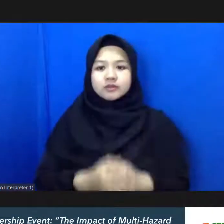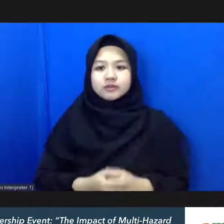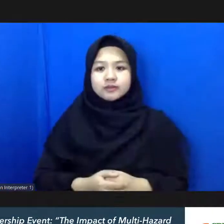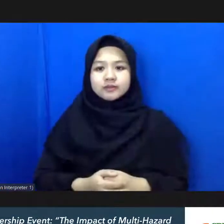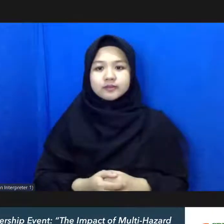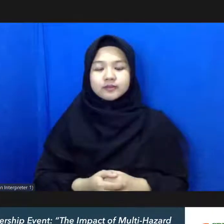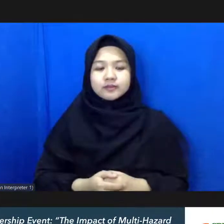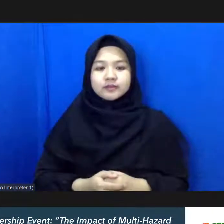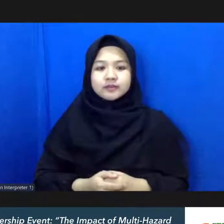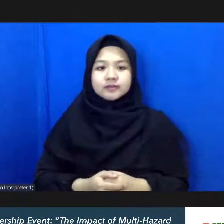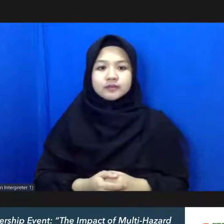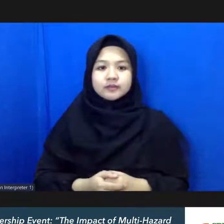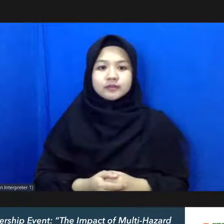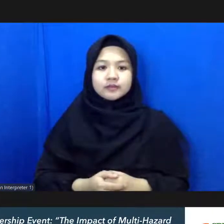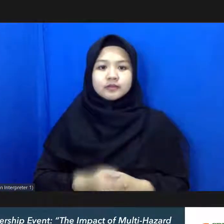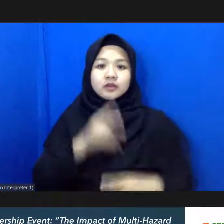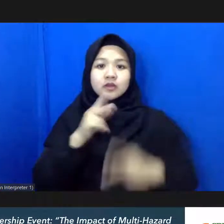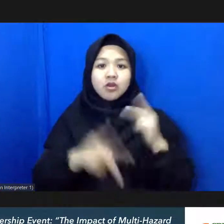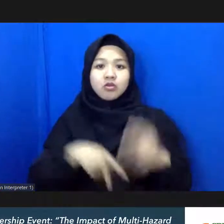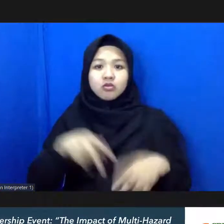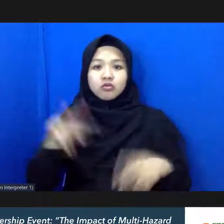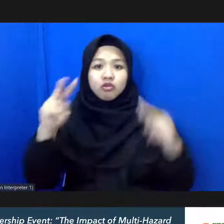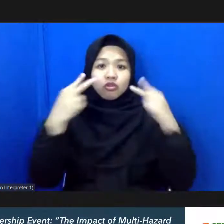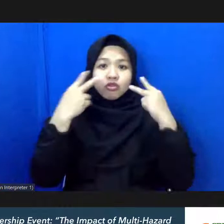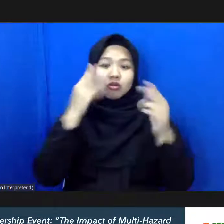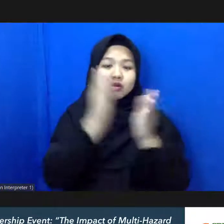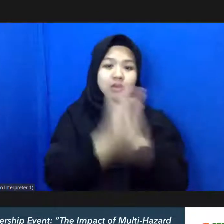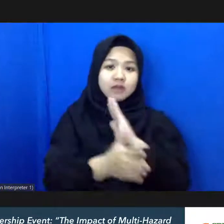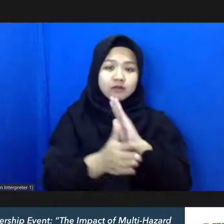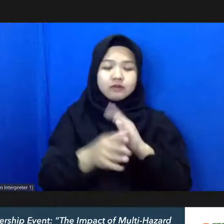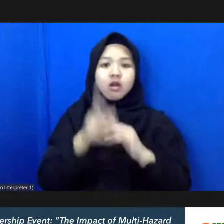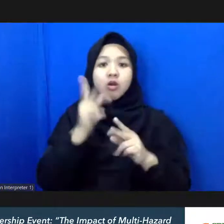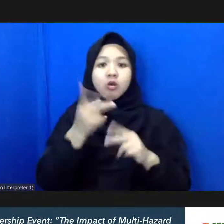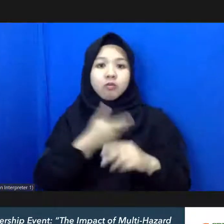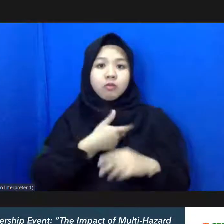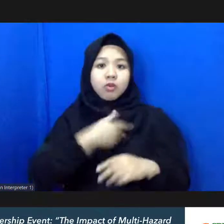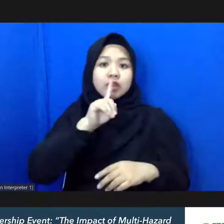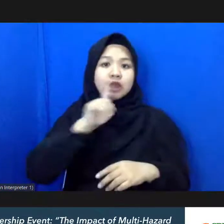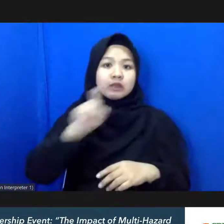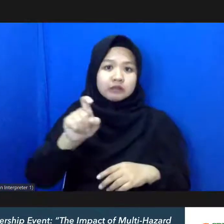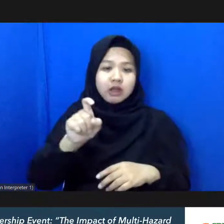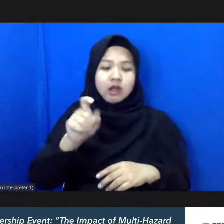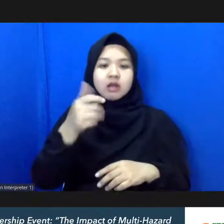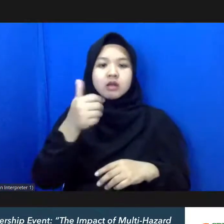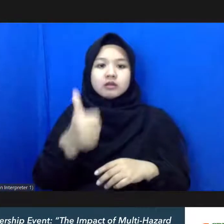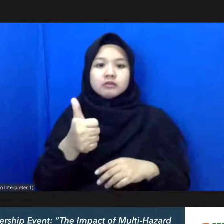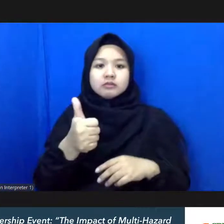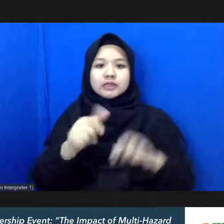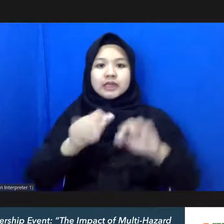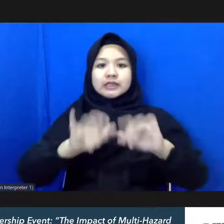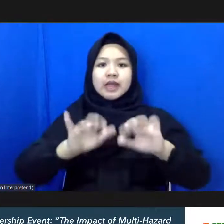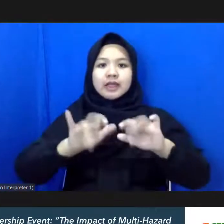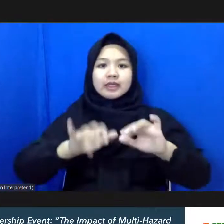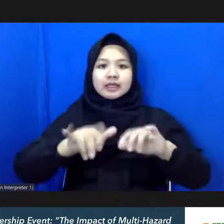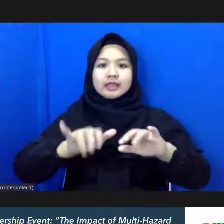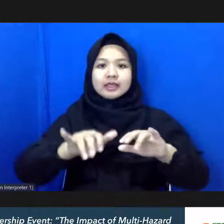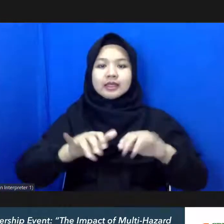For those who are on the live streaming, if you have any question, you may reach us through the chat.